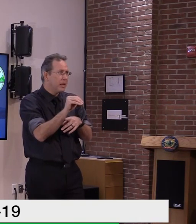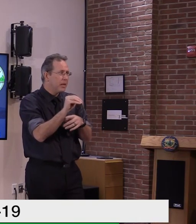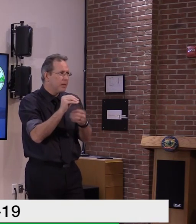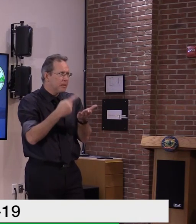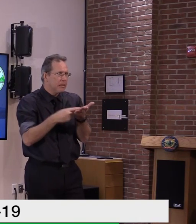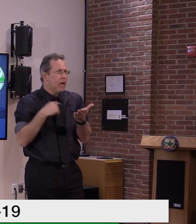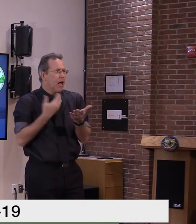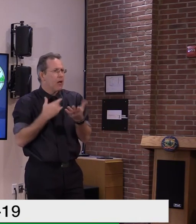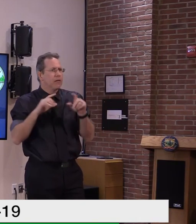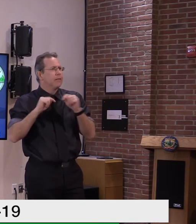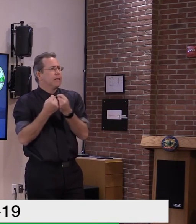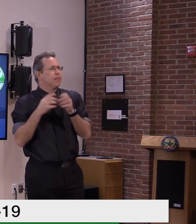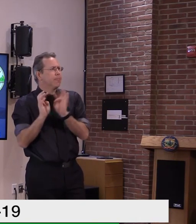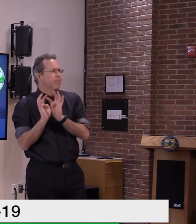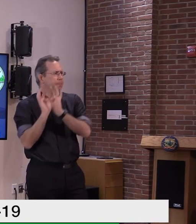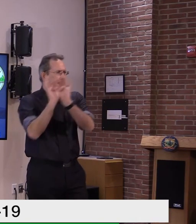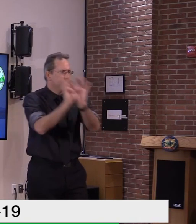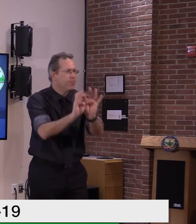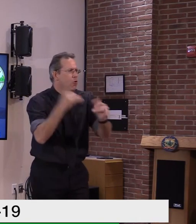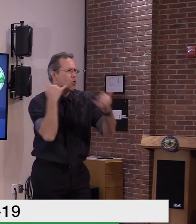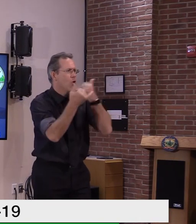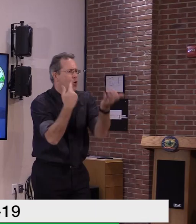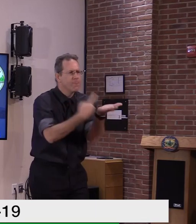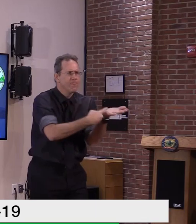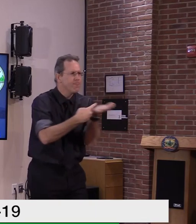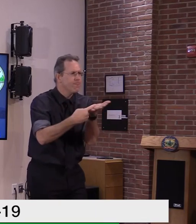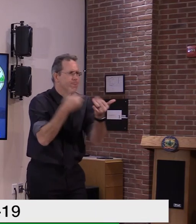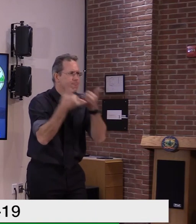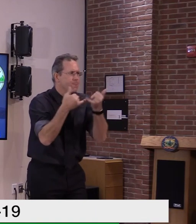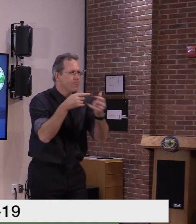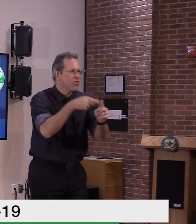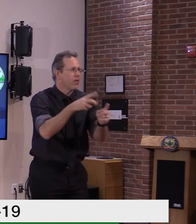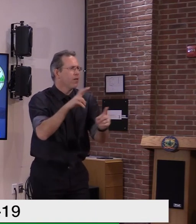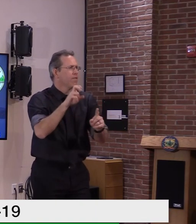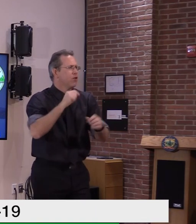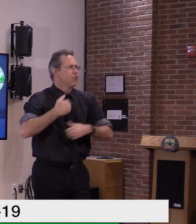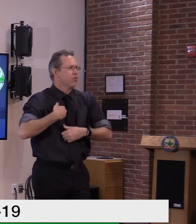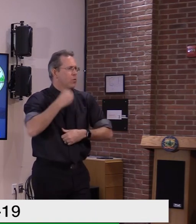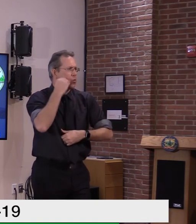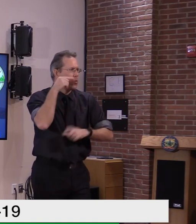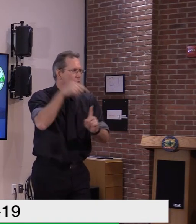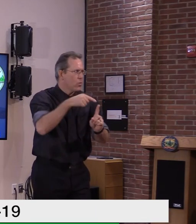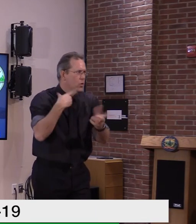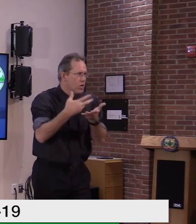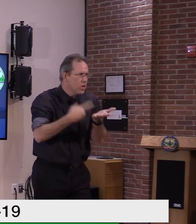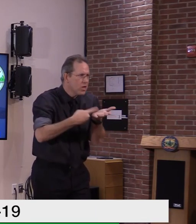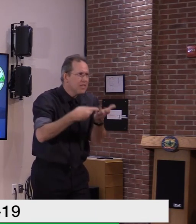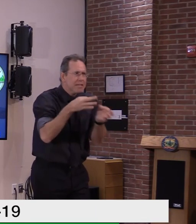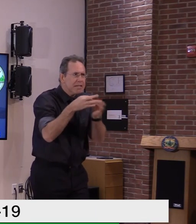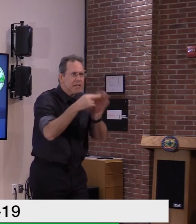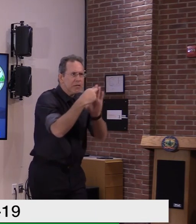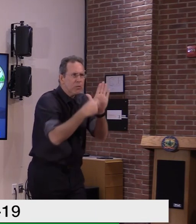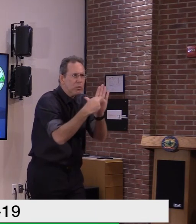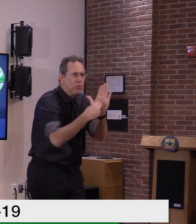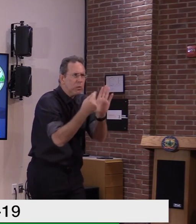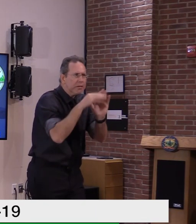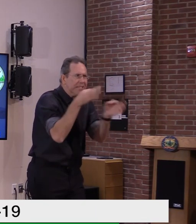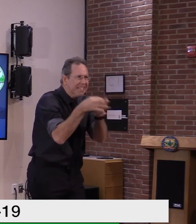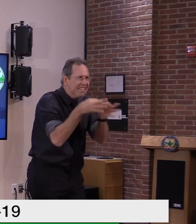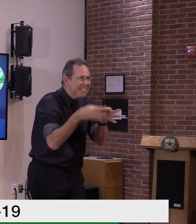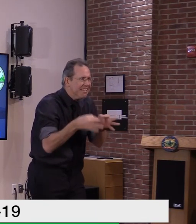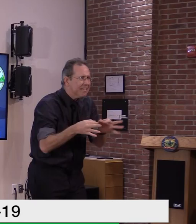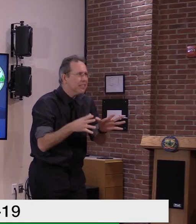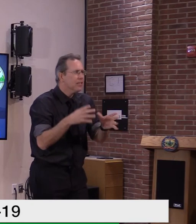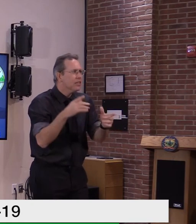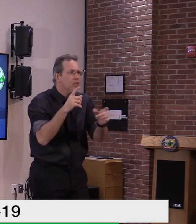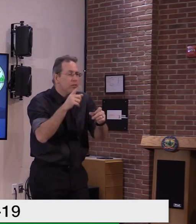is go over protocol, talk about what needs to happen in terms of continuing business, PPE, do you need